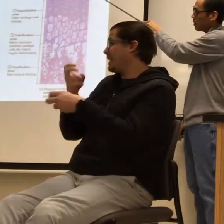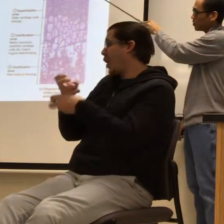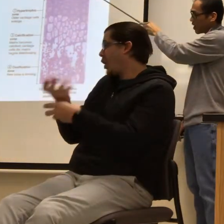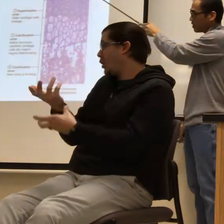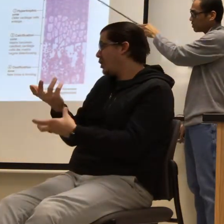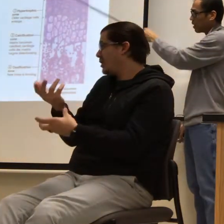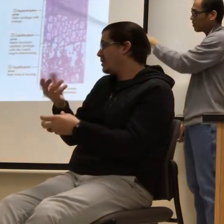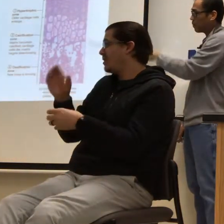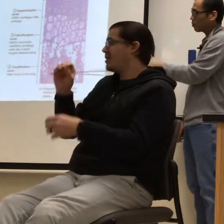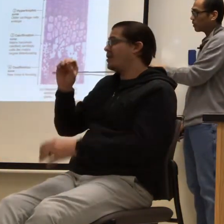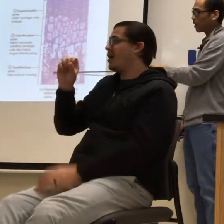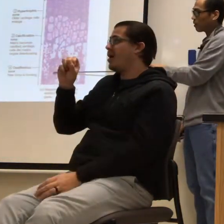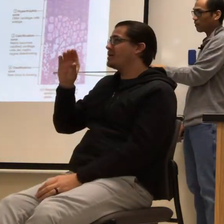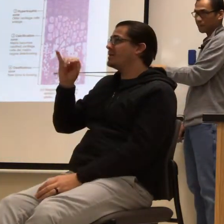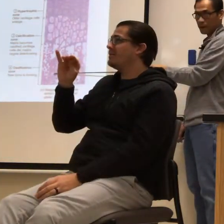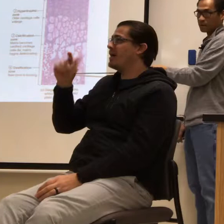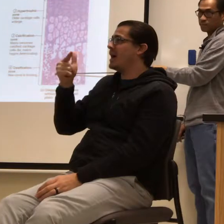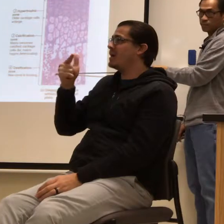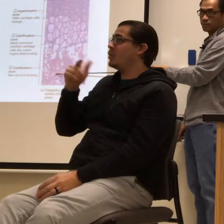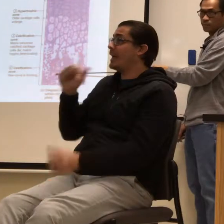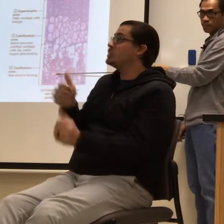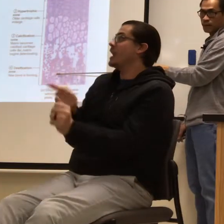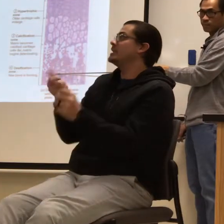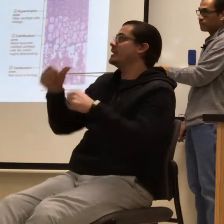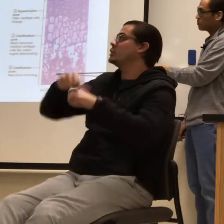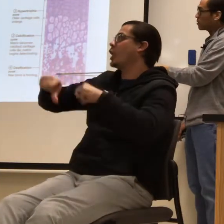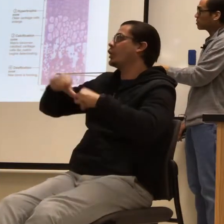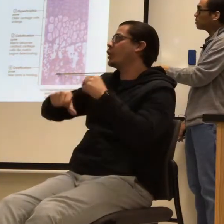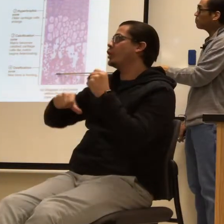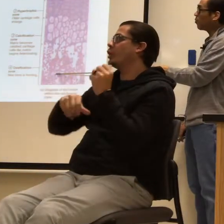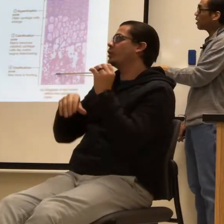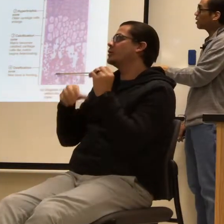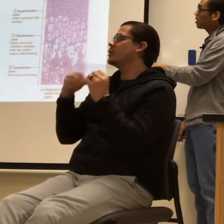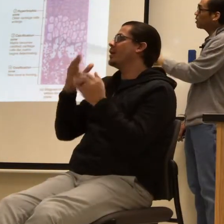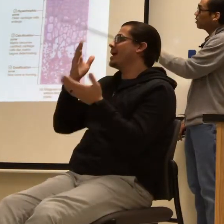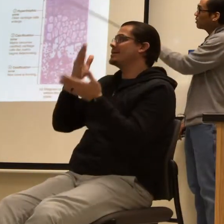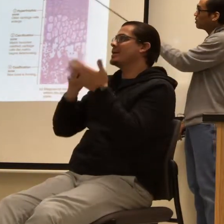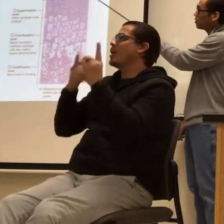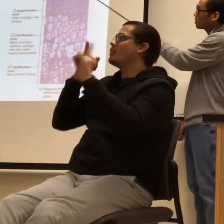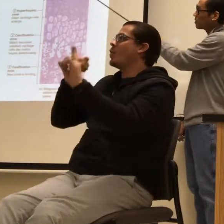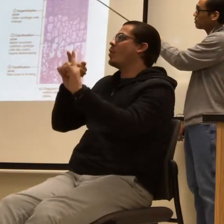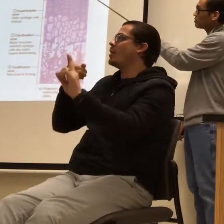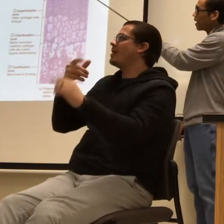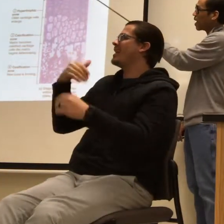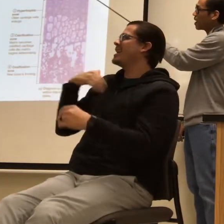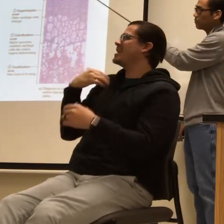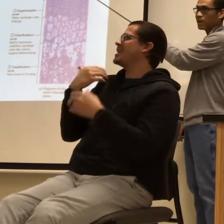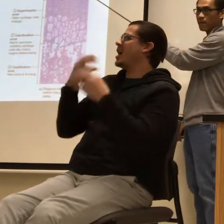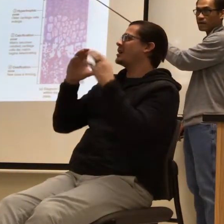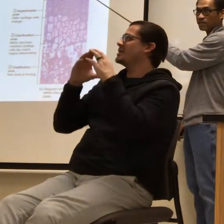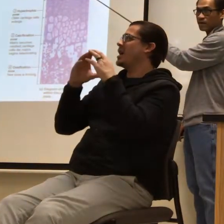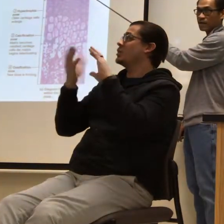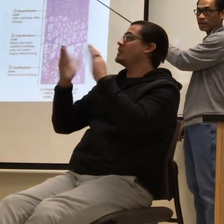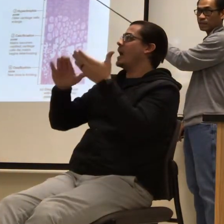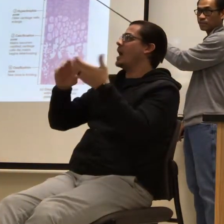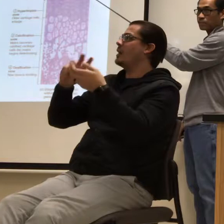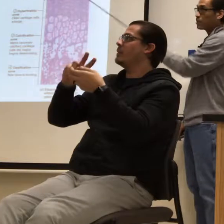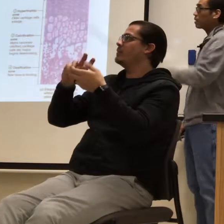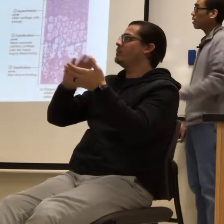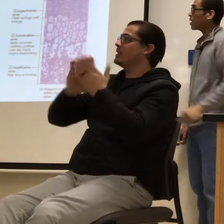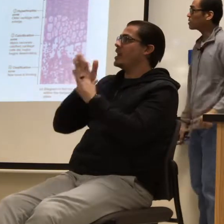layer is being chased by the bone layer on the bottom. Okay. So at some point, these young cells die and become